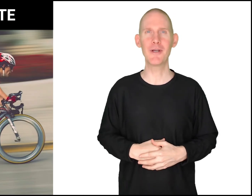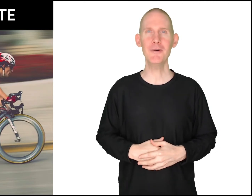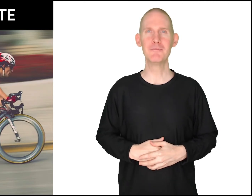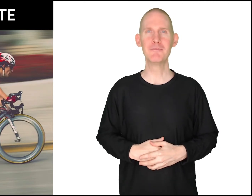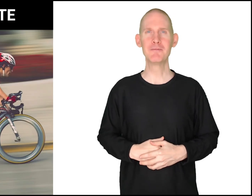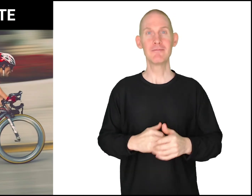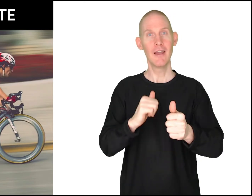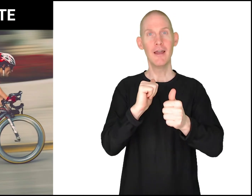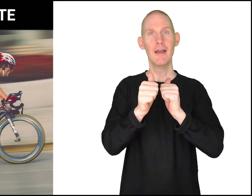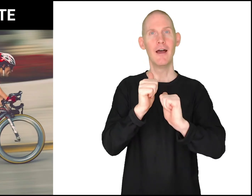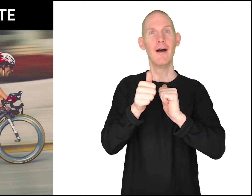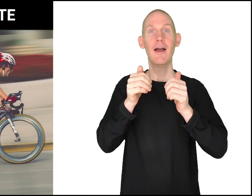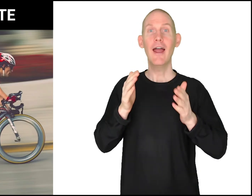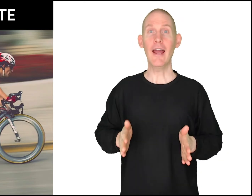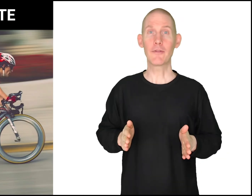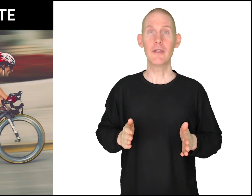go. Athlete.